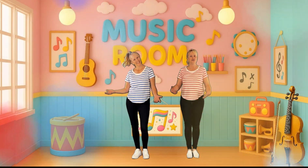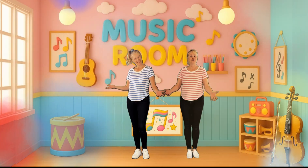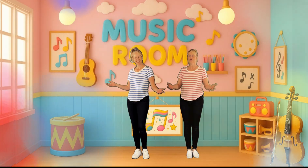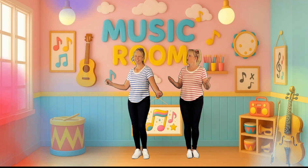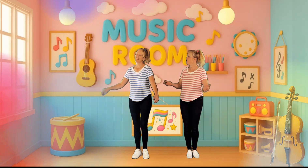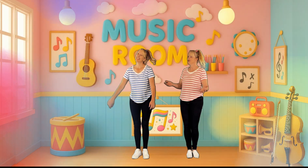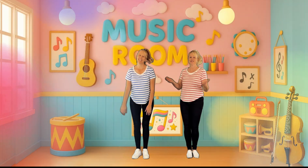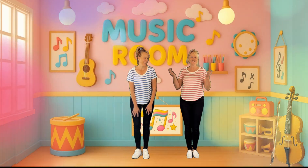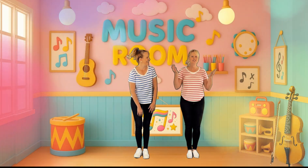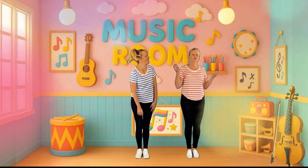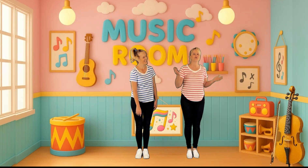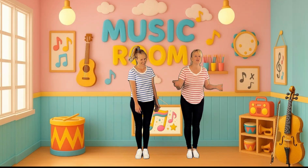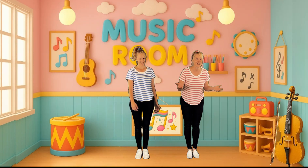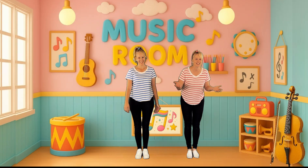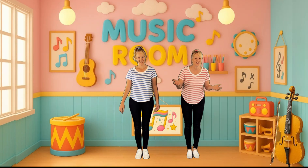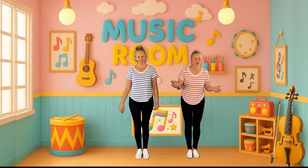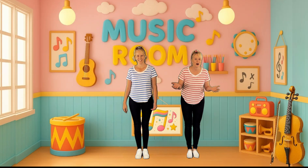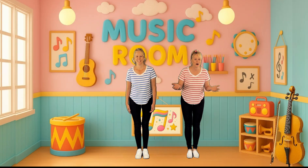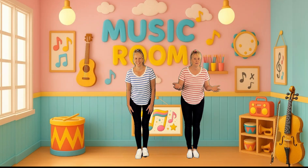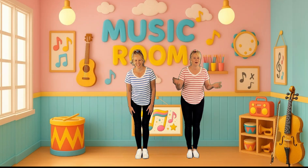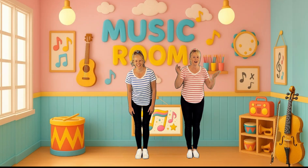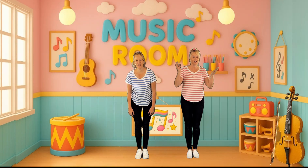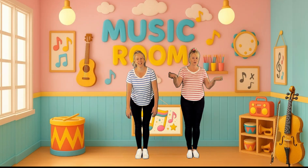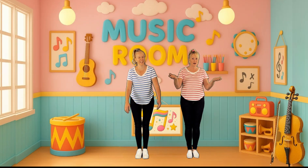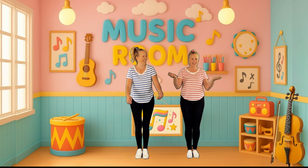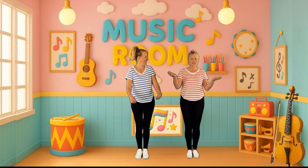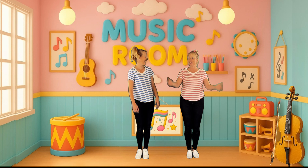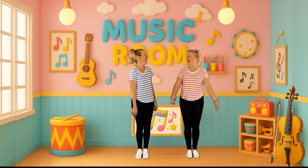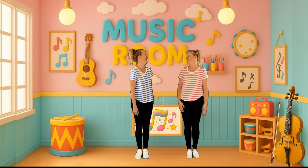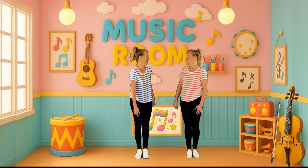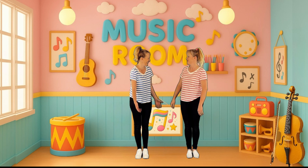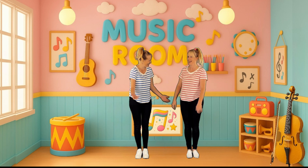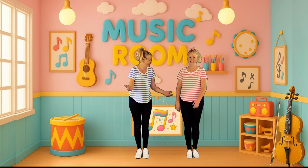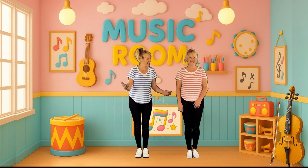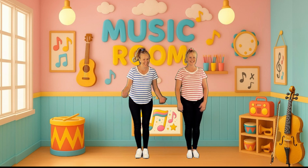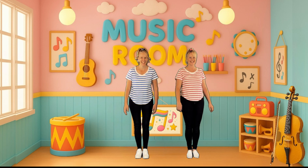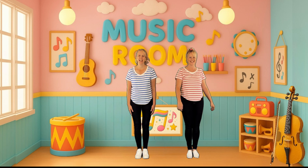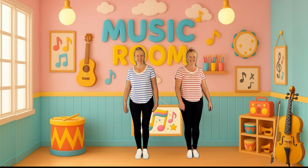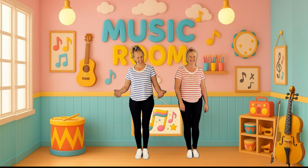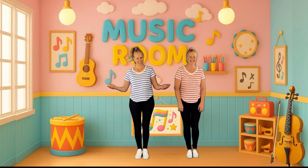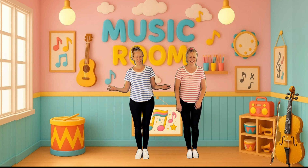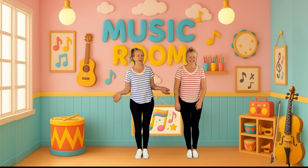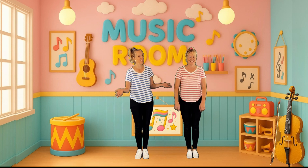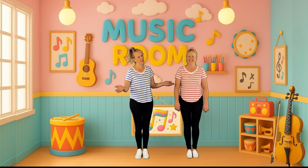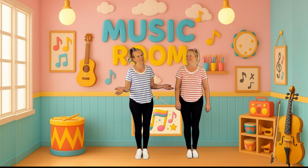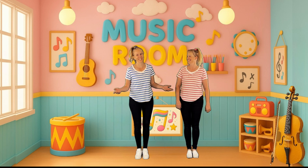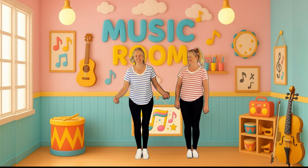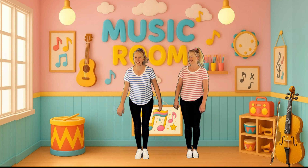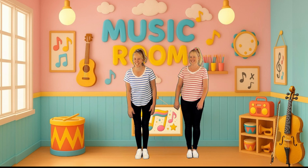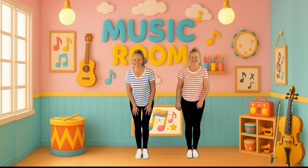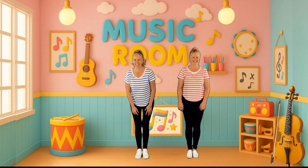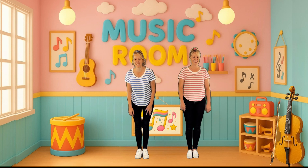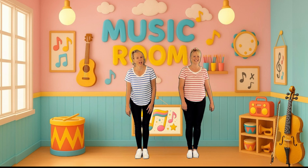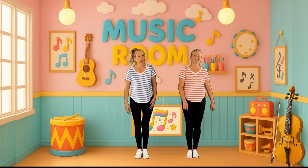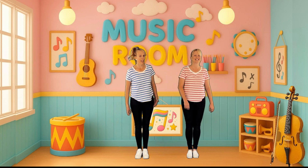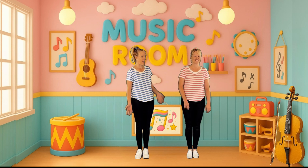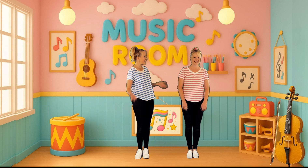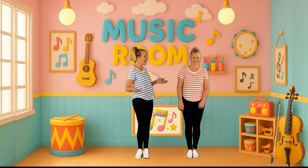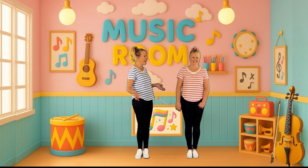You all did great job. A great job, friends. That's right, you certainly did. Let's head